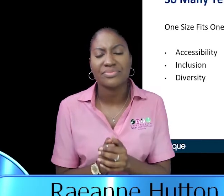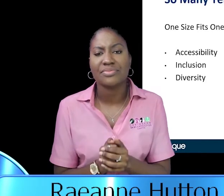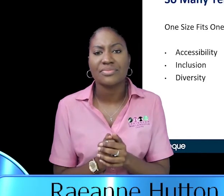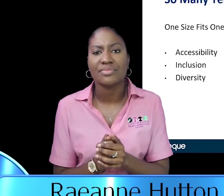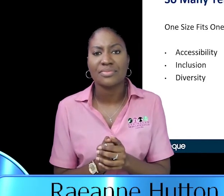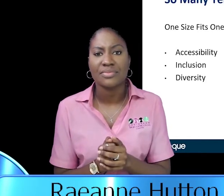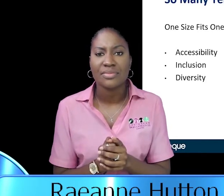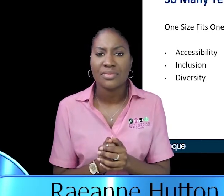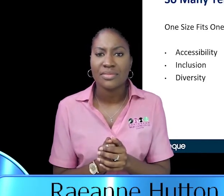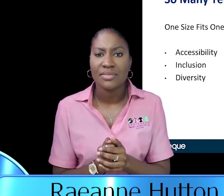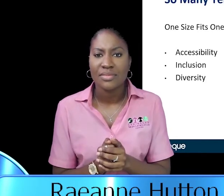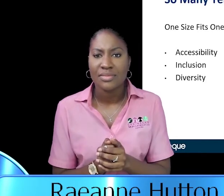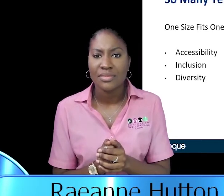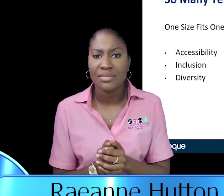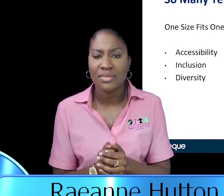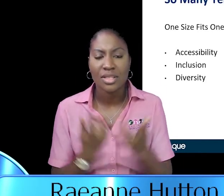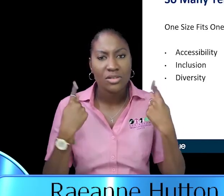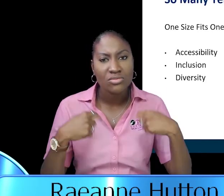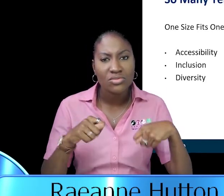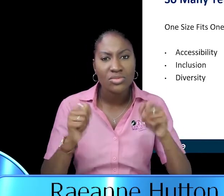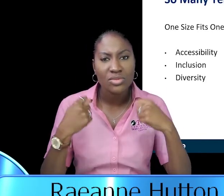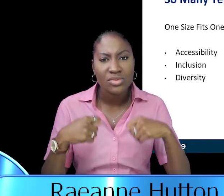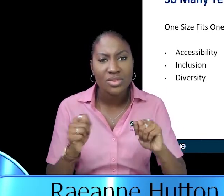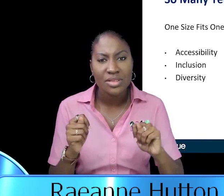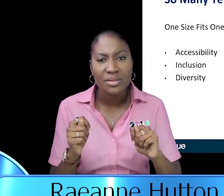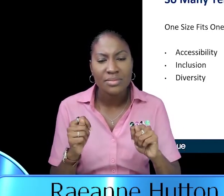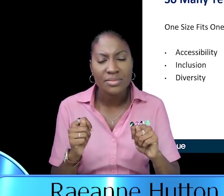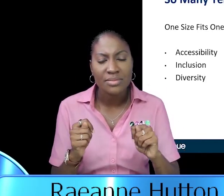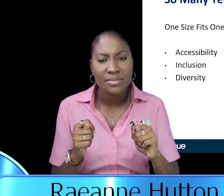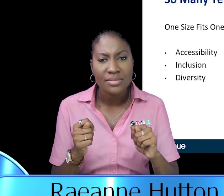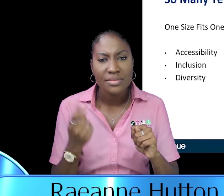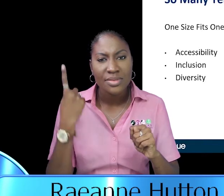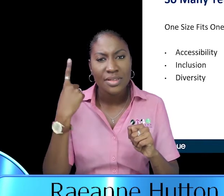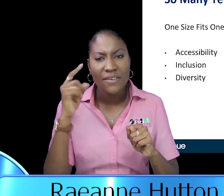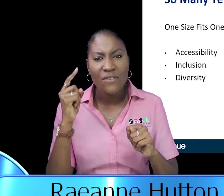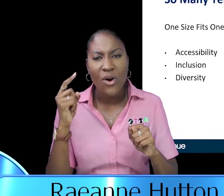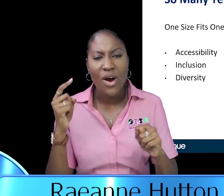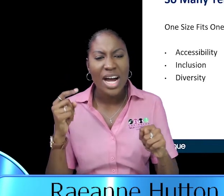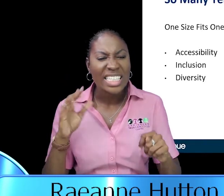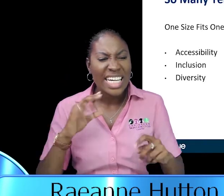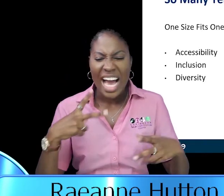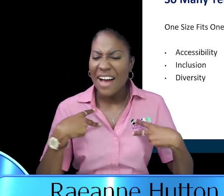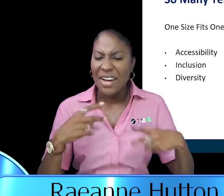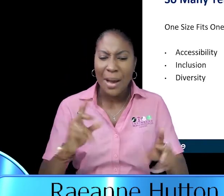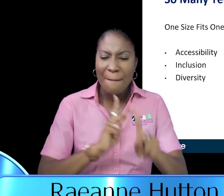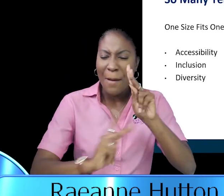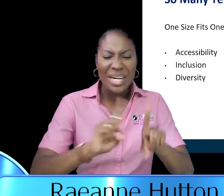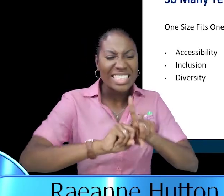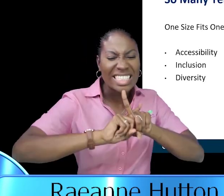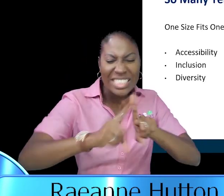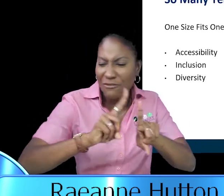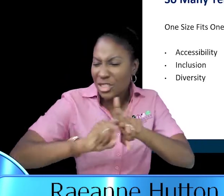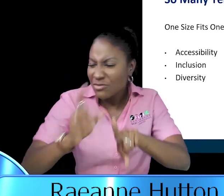get a good the widest amount of types of people with different